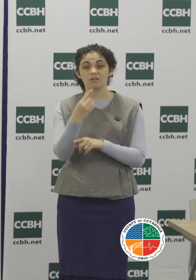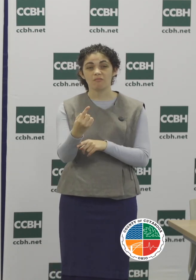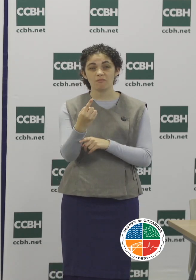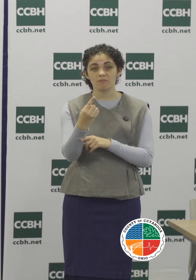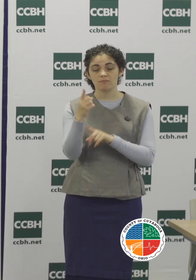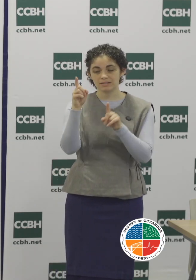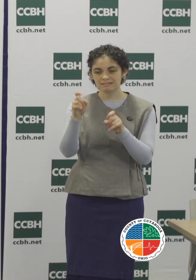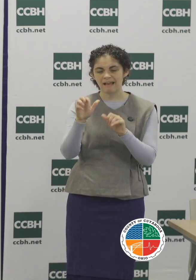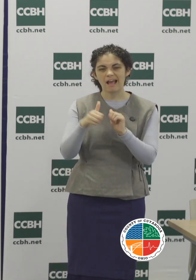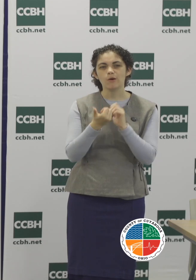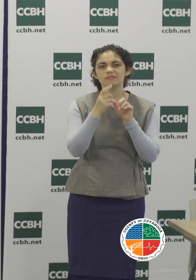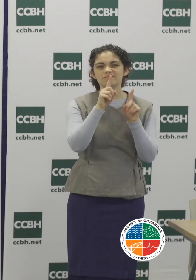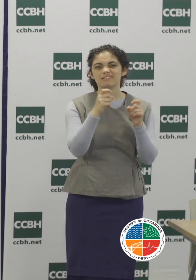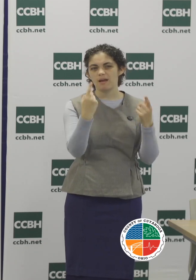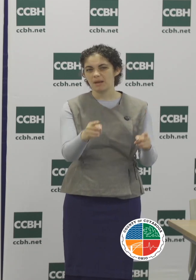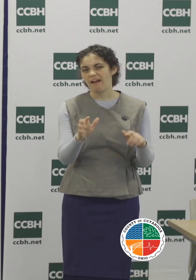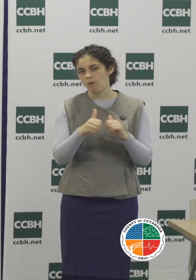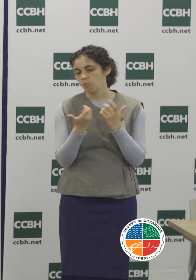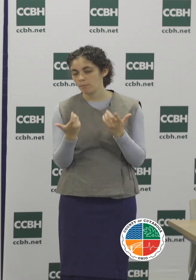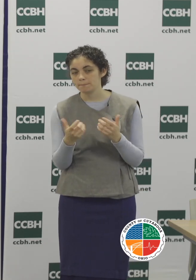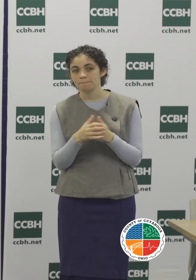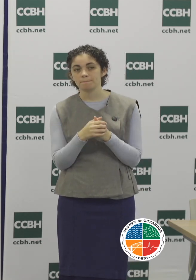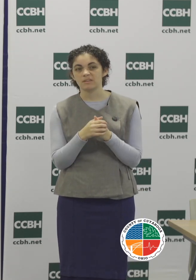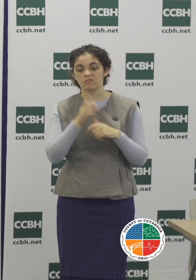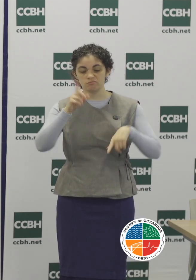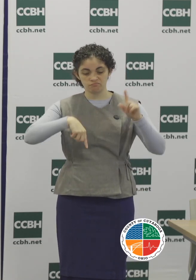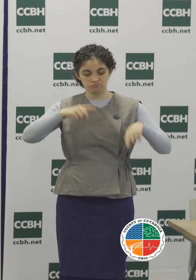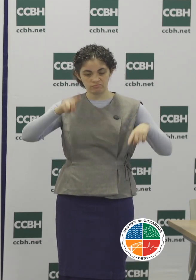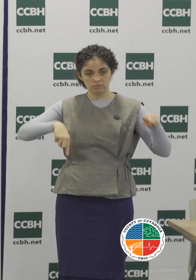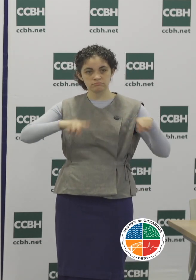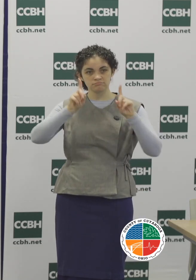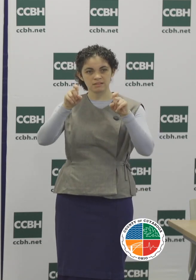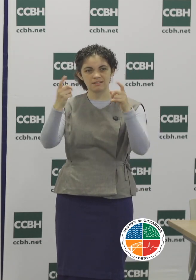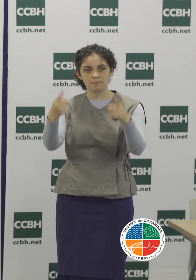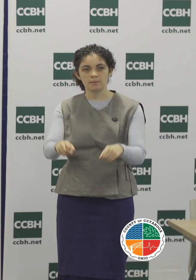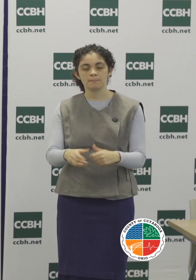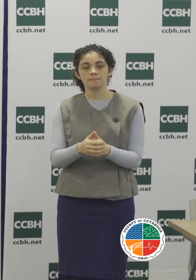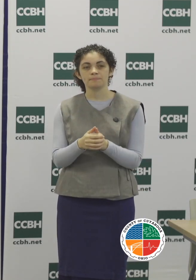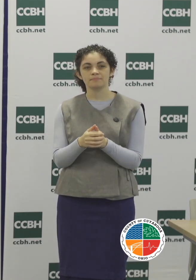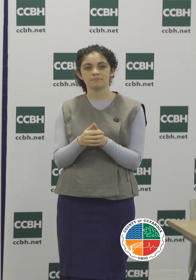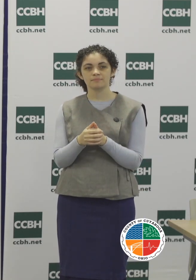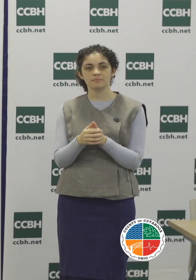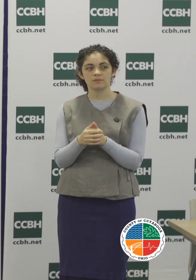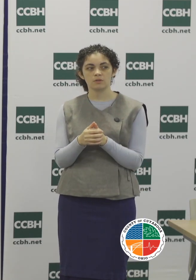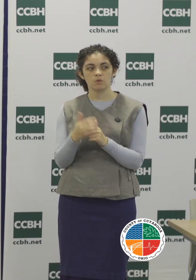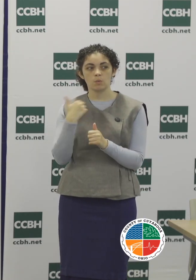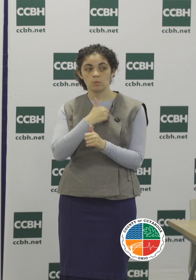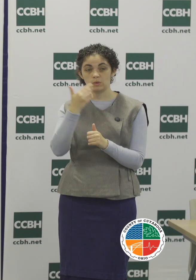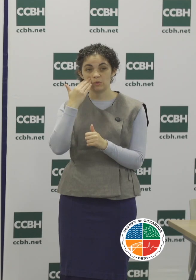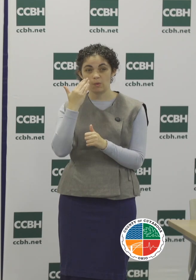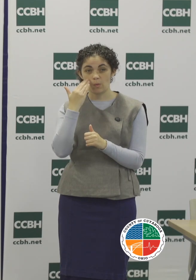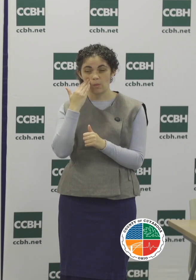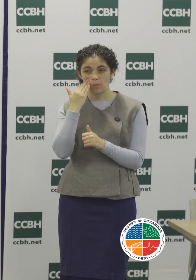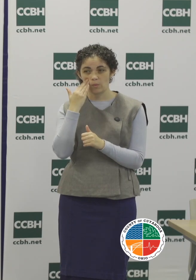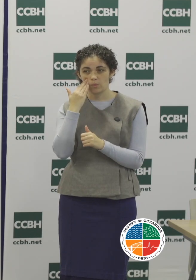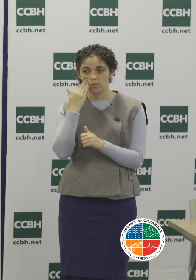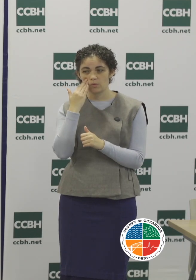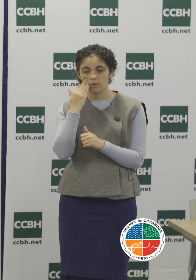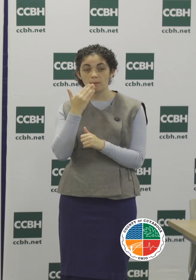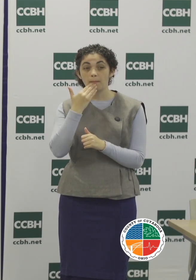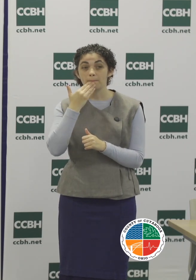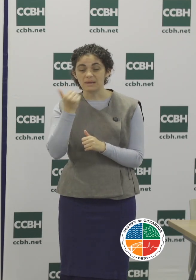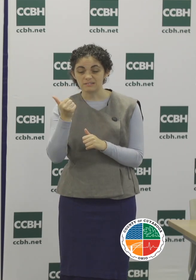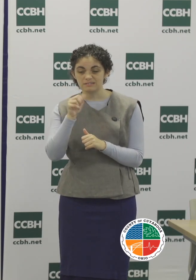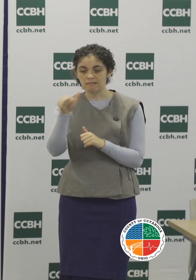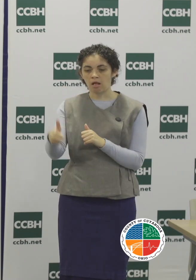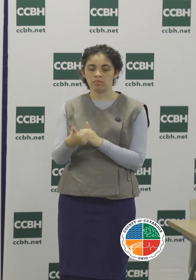how testing is done. And there are a variety of ways. Some of what we know right now are better than